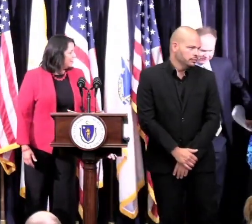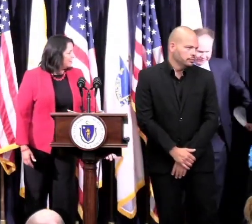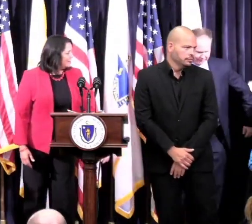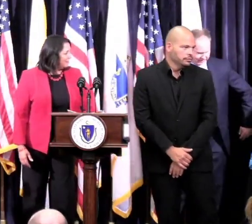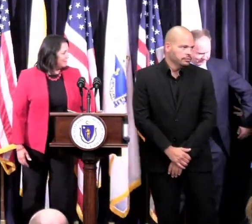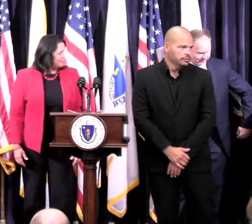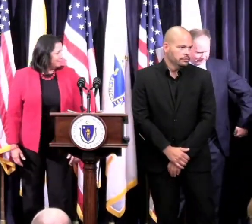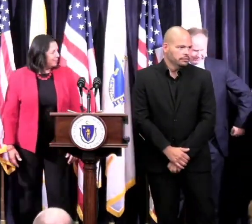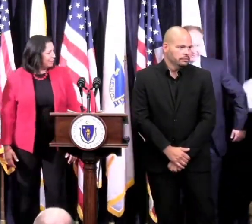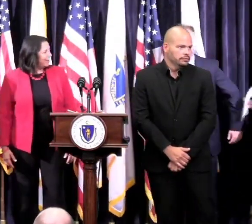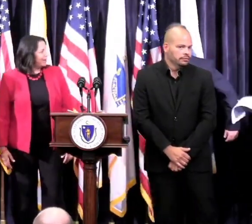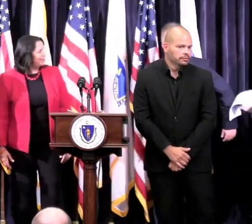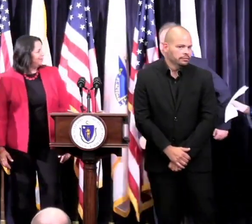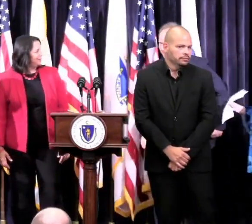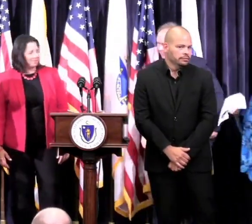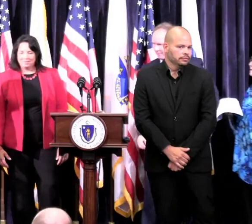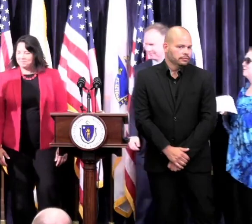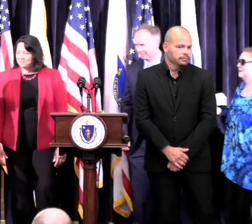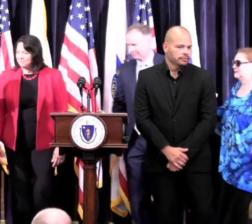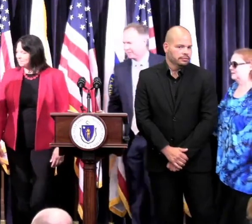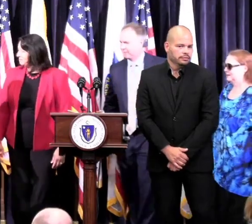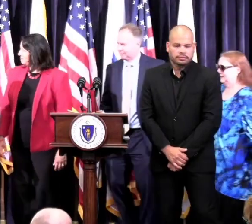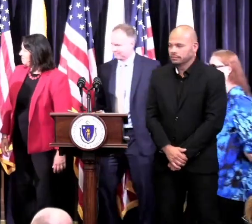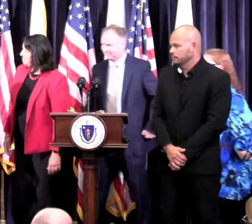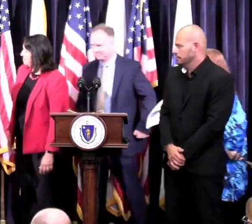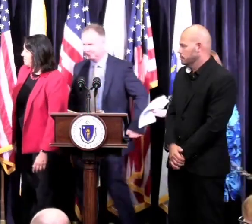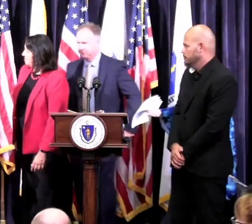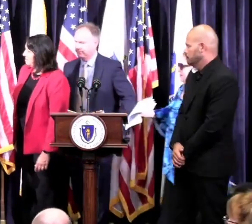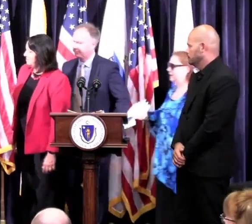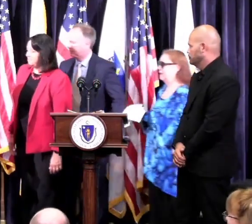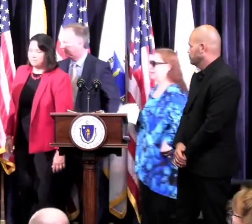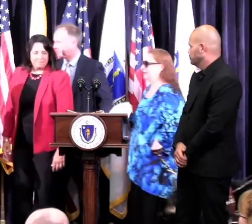you can come to the yeah there we go